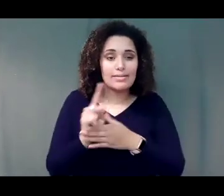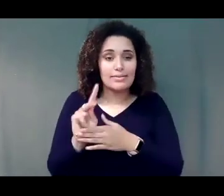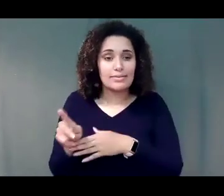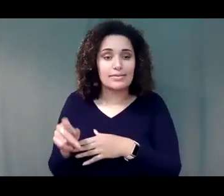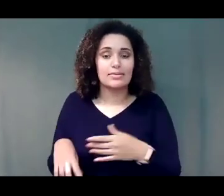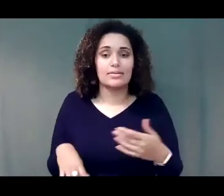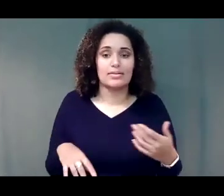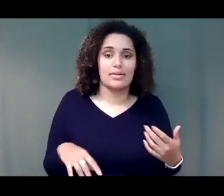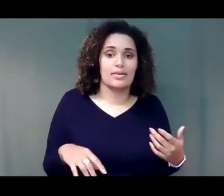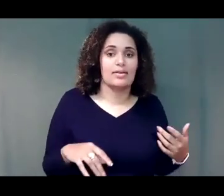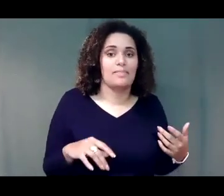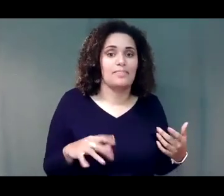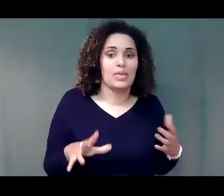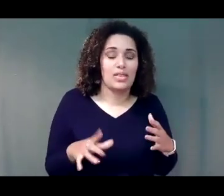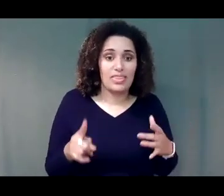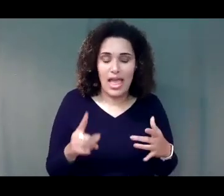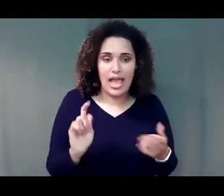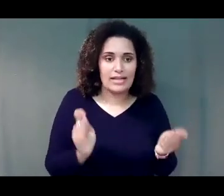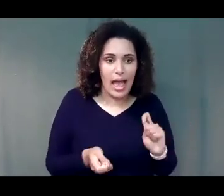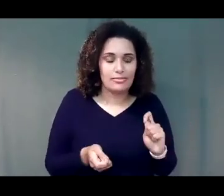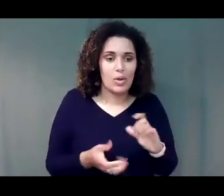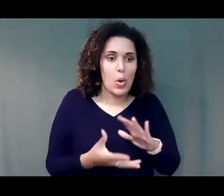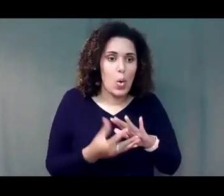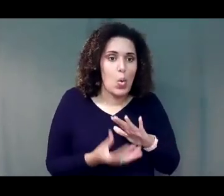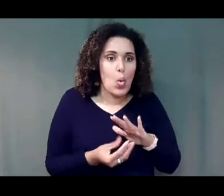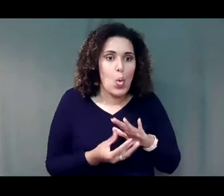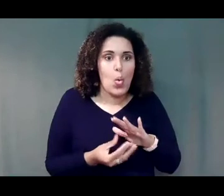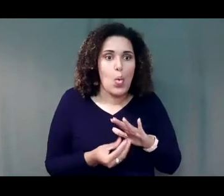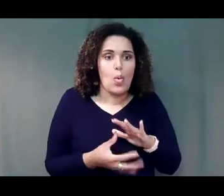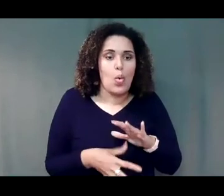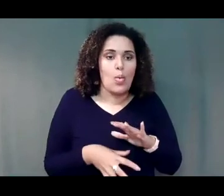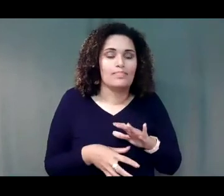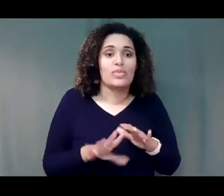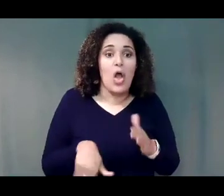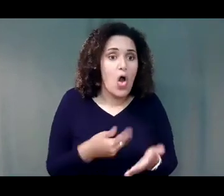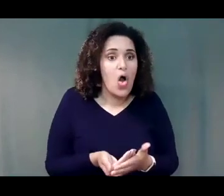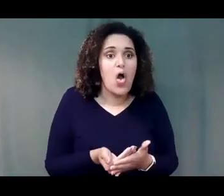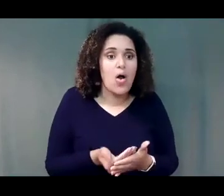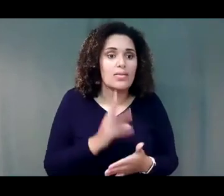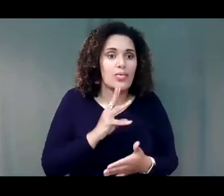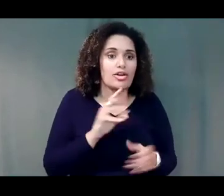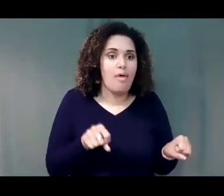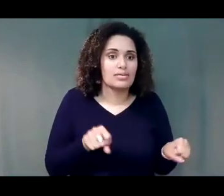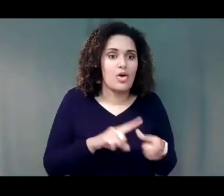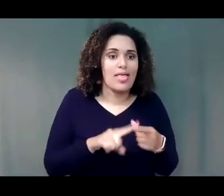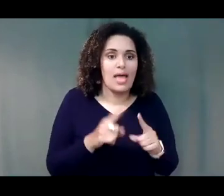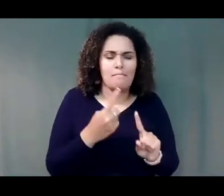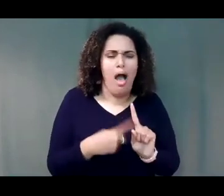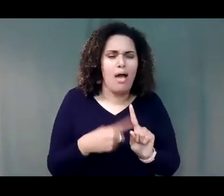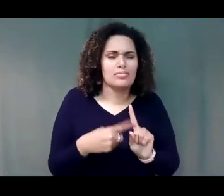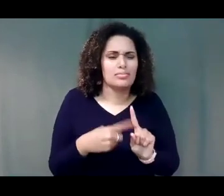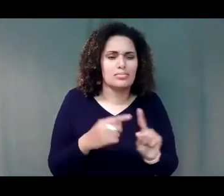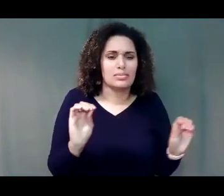to soak up all the water they could possibly soak up and then survive for months without any. That you put a very,